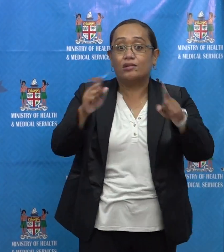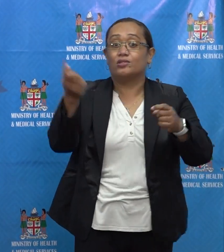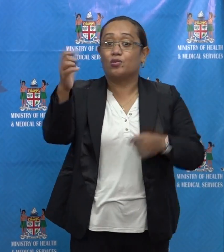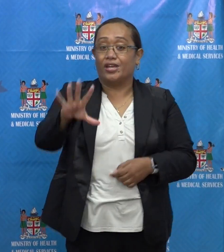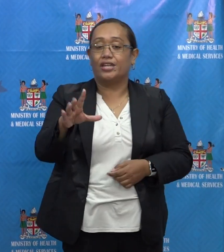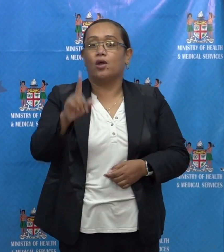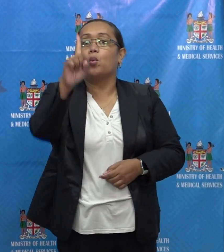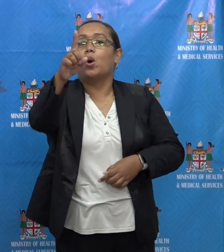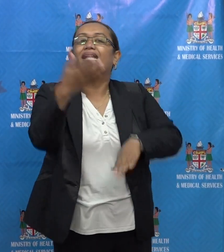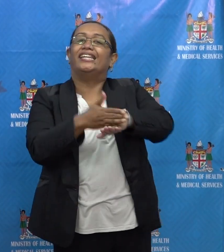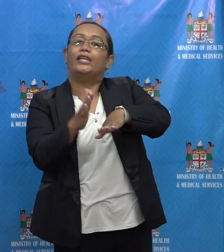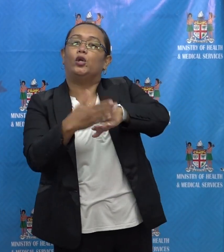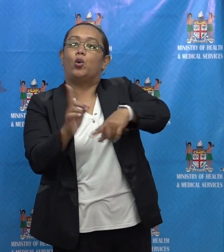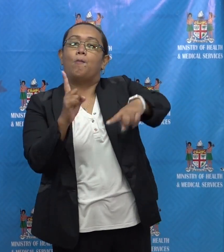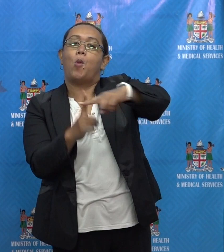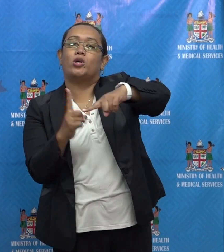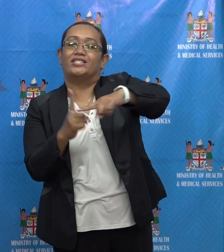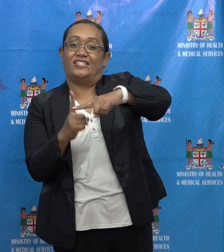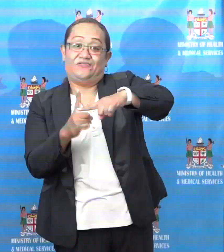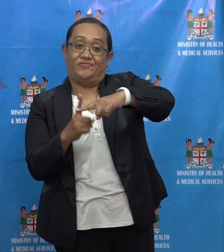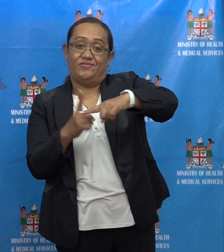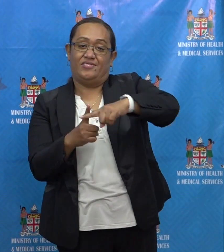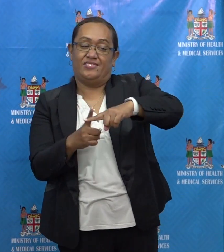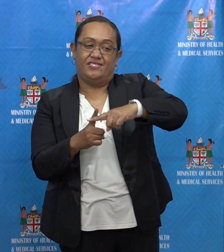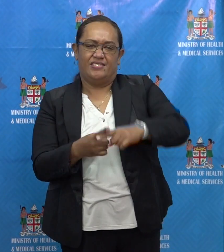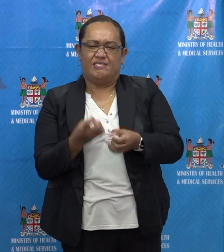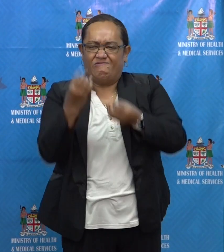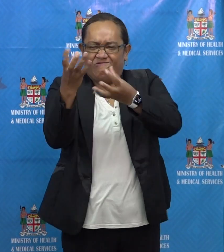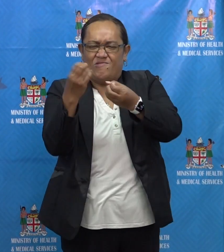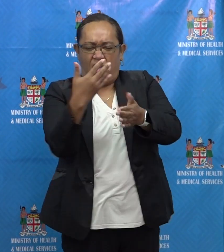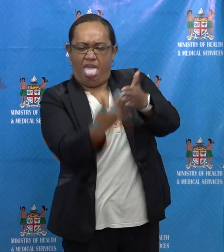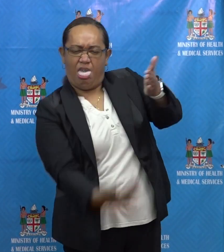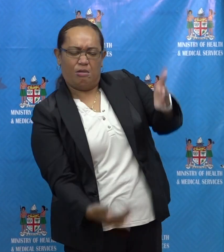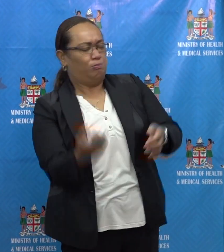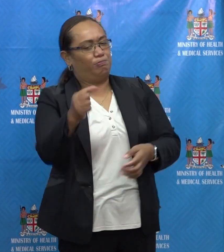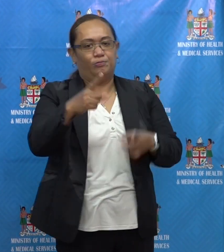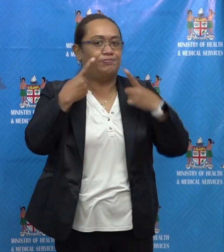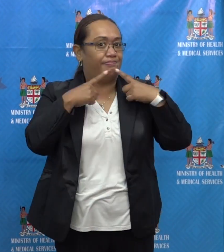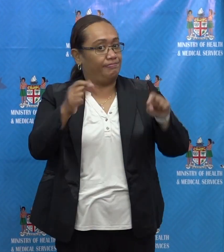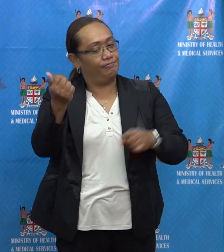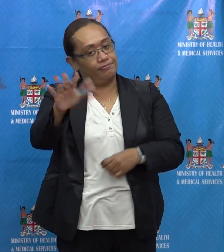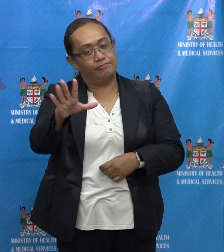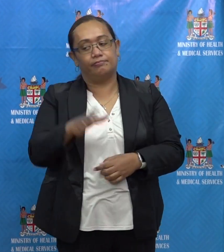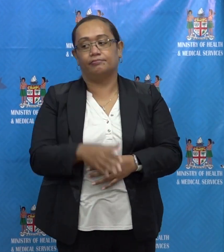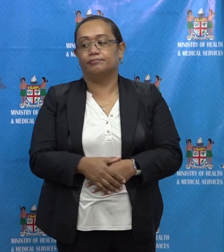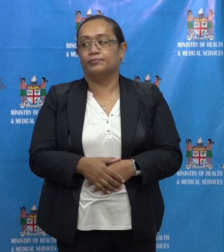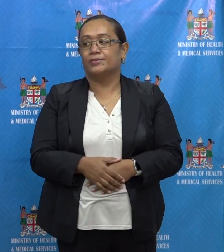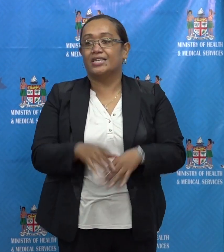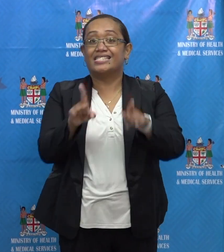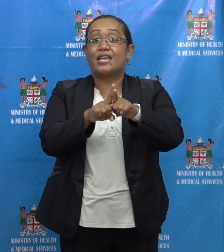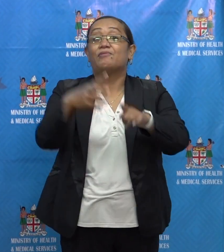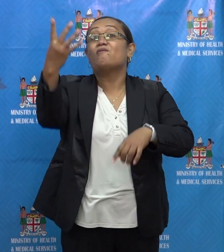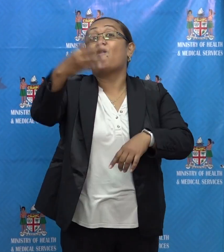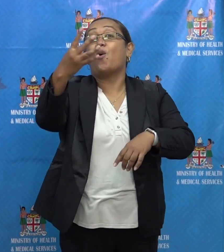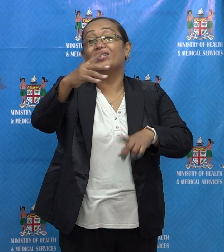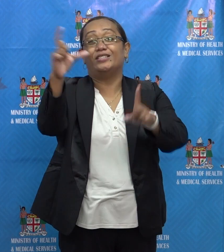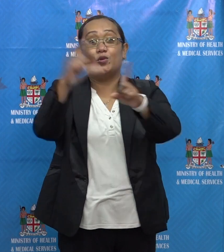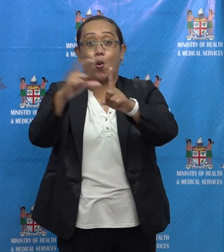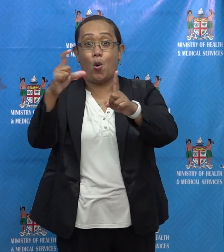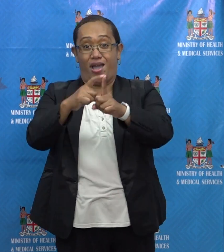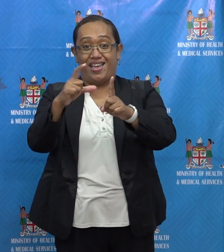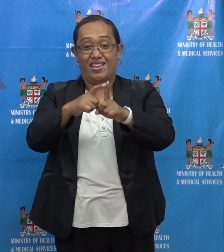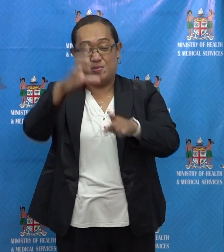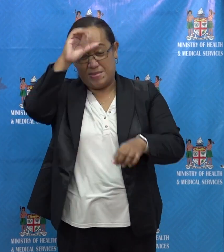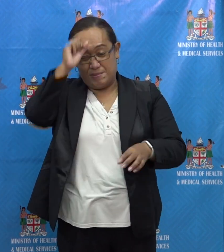one new case of COVID-19, and I won't go into too much detail because he's already detailed the case. But this is the 14-year-old daughter of this